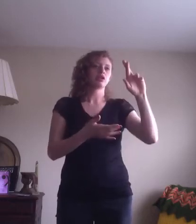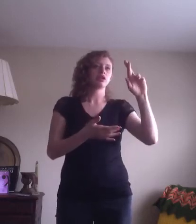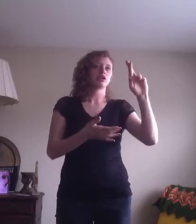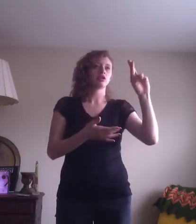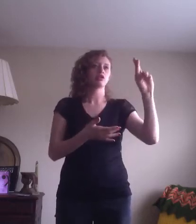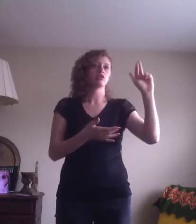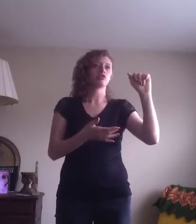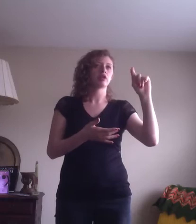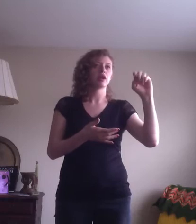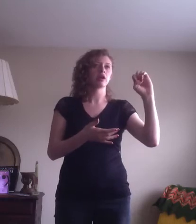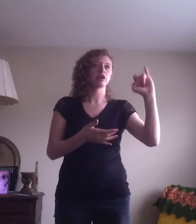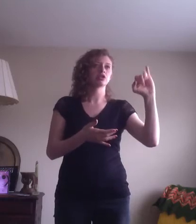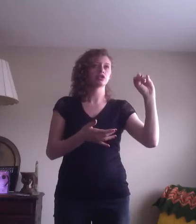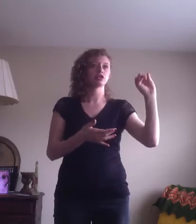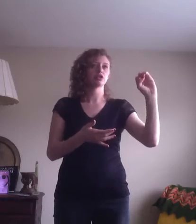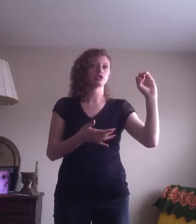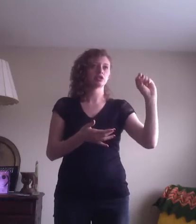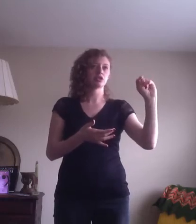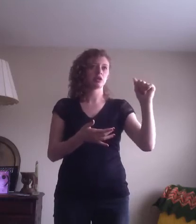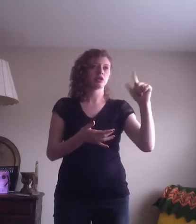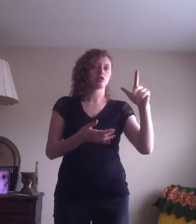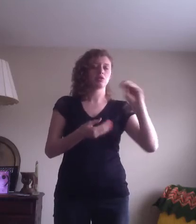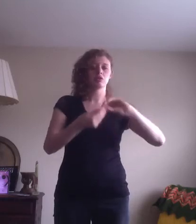for them on our number line.